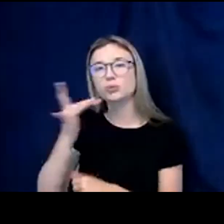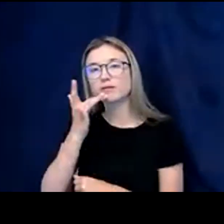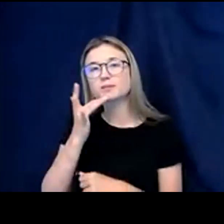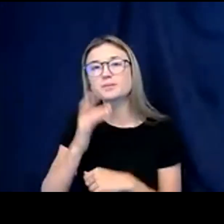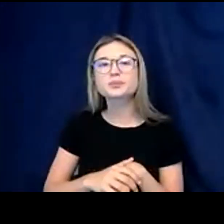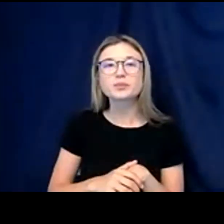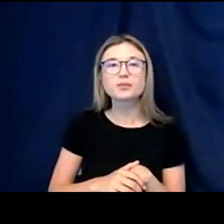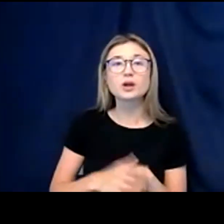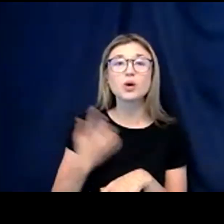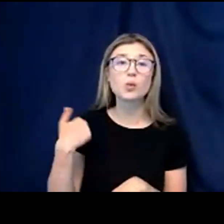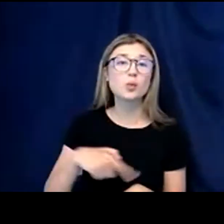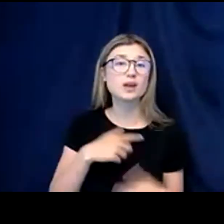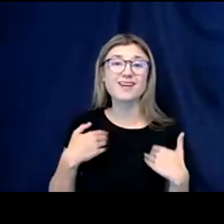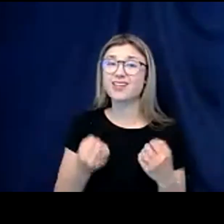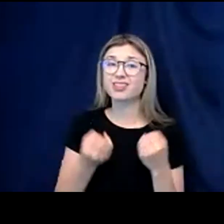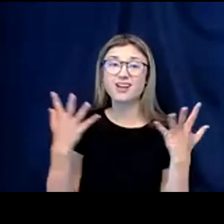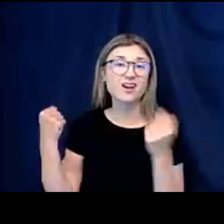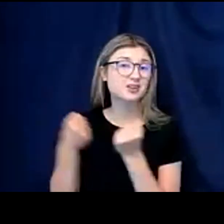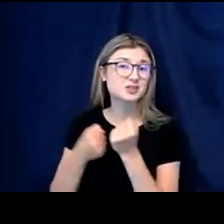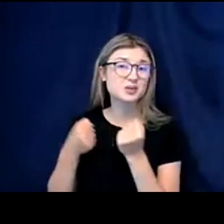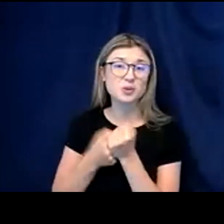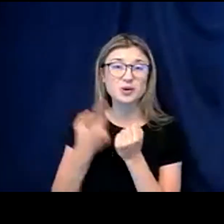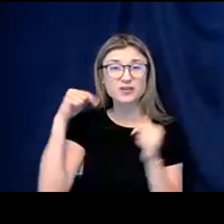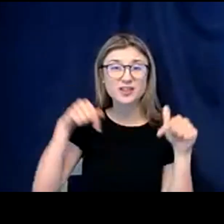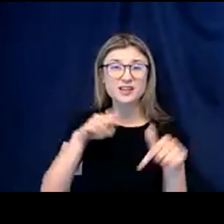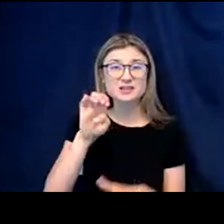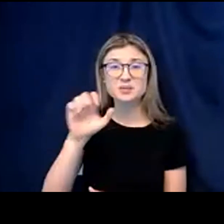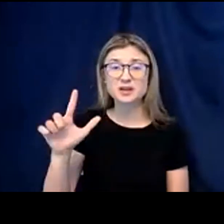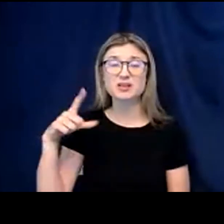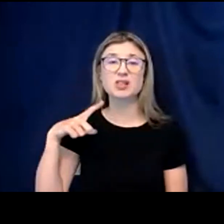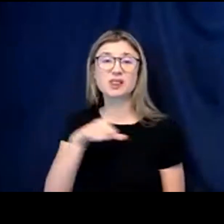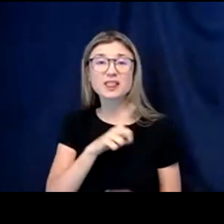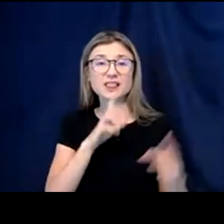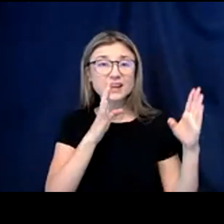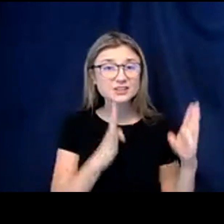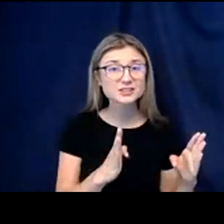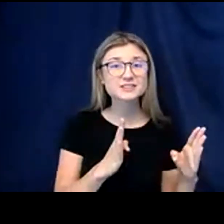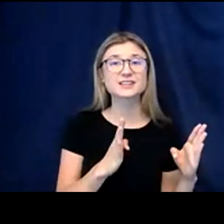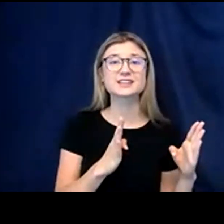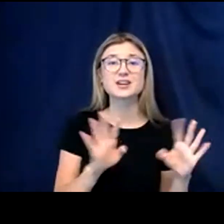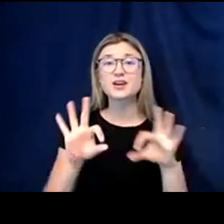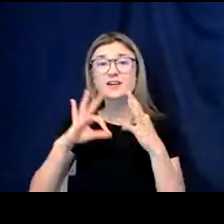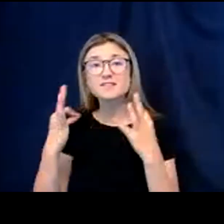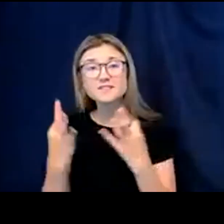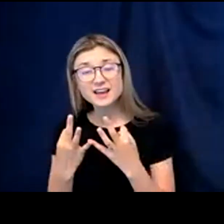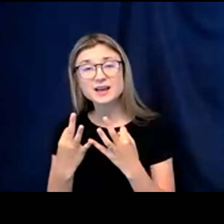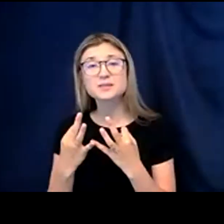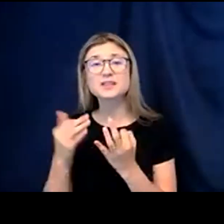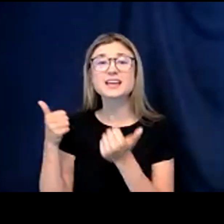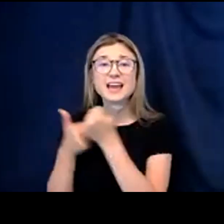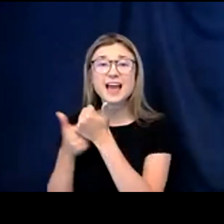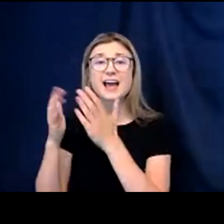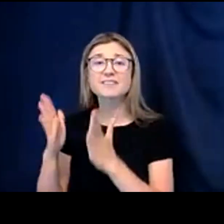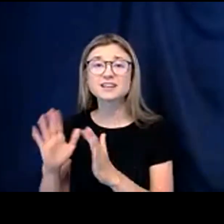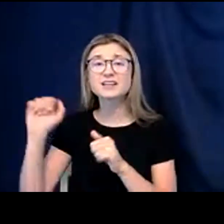lot of support for the bill from legislators, from family members, advocates,